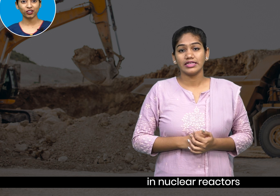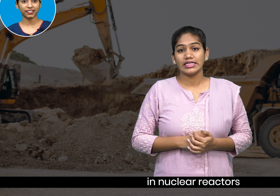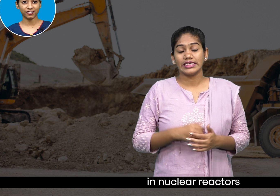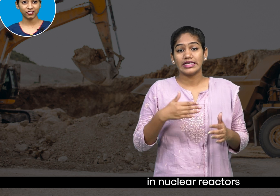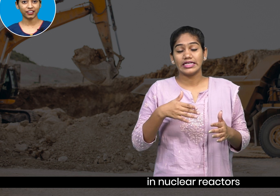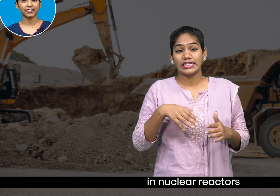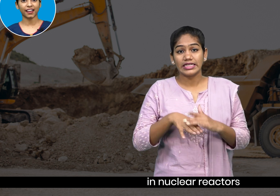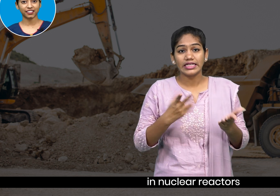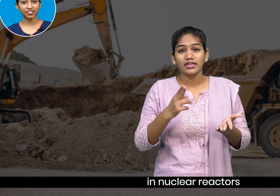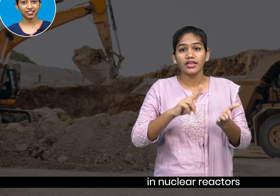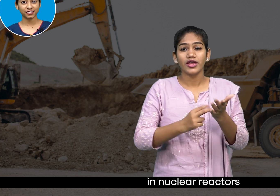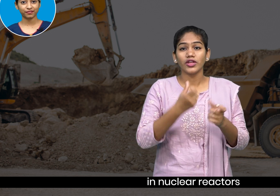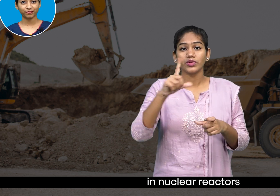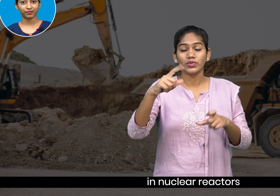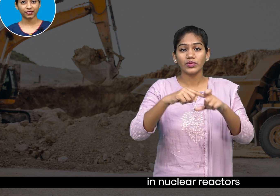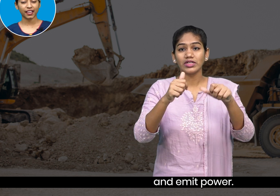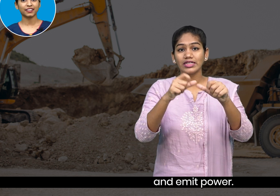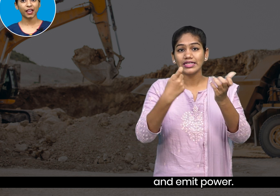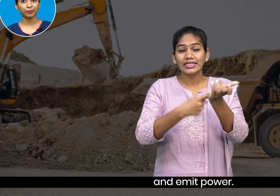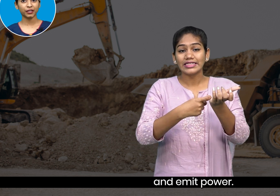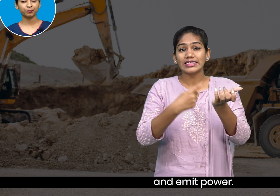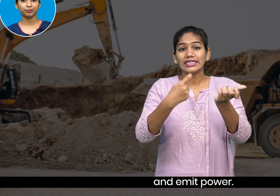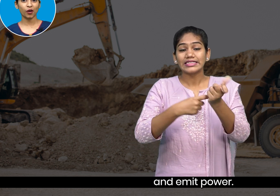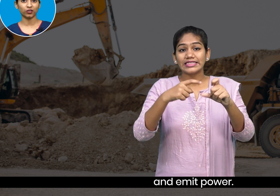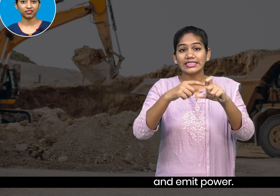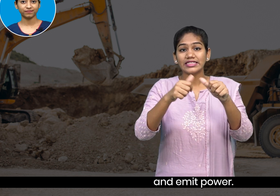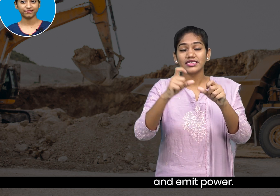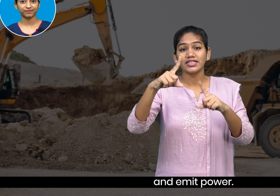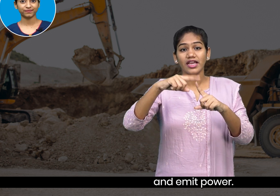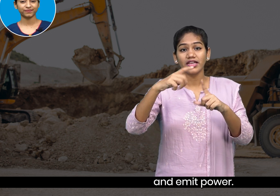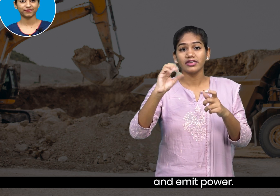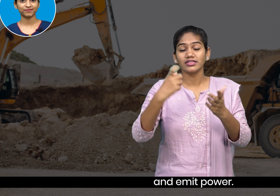in nuclear reactors and emit power.